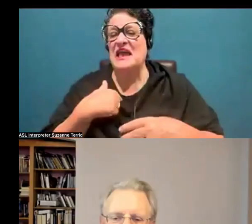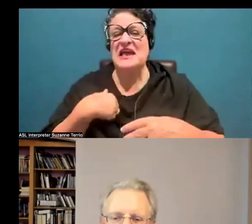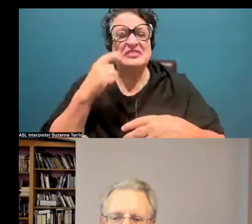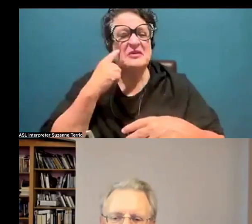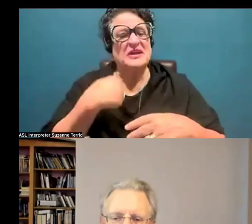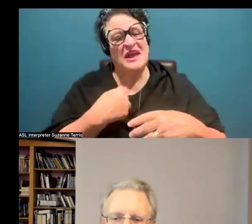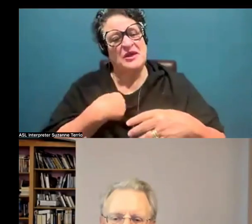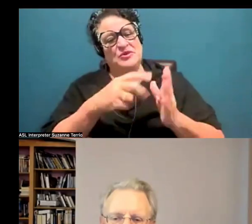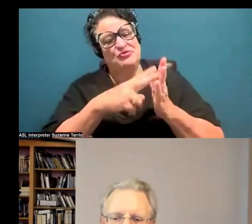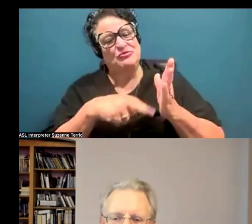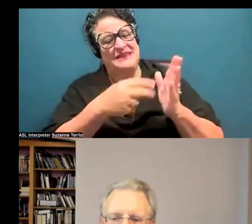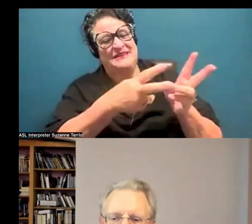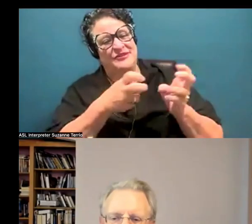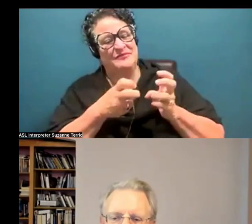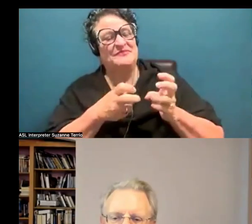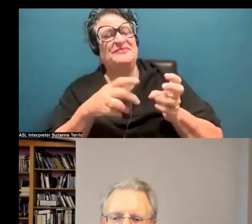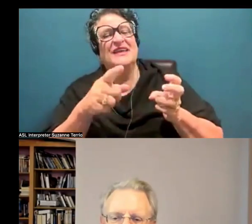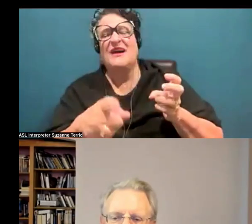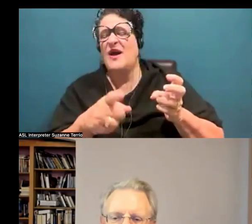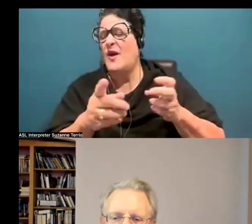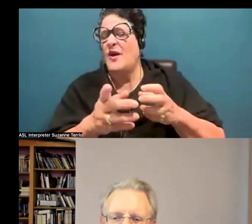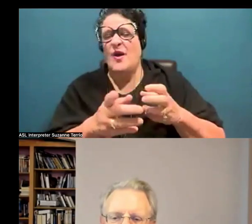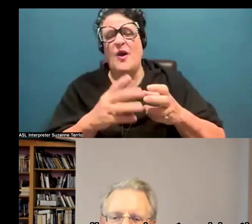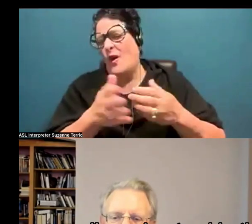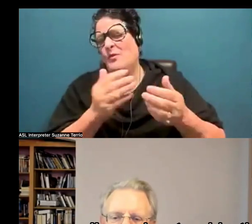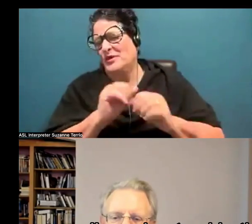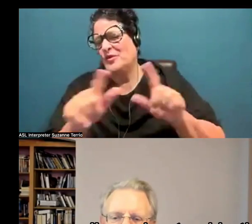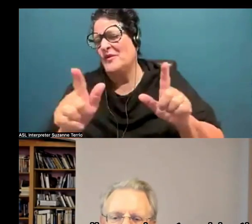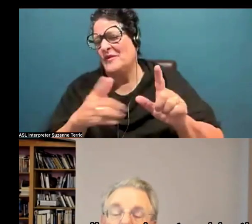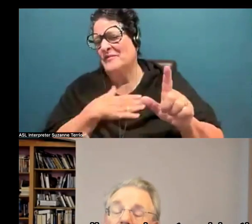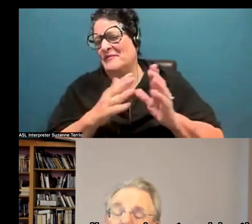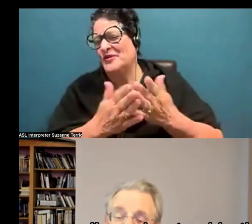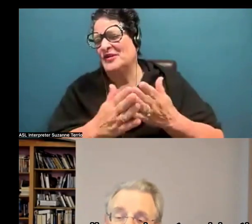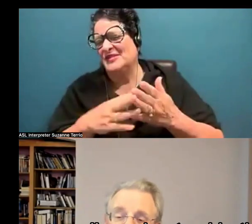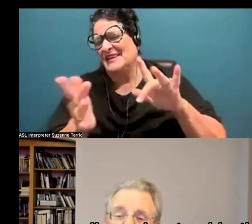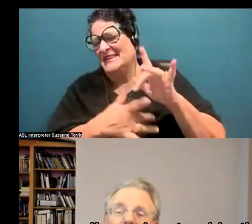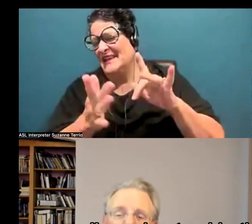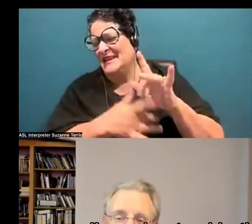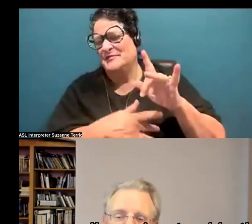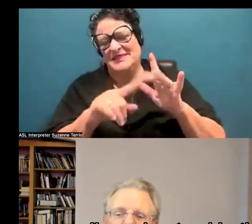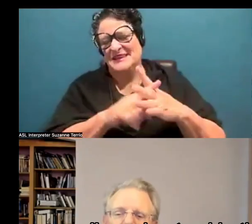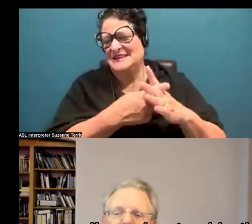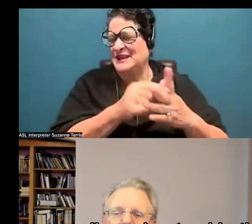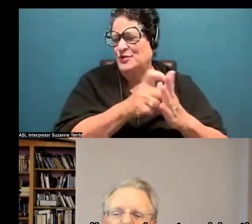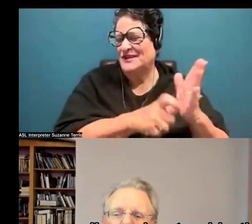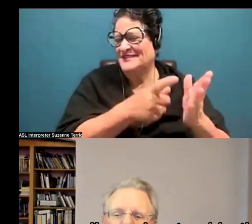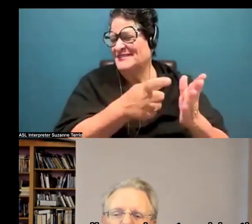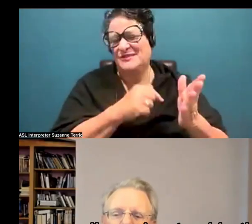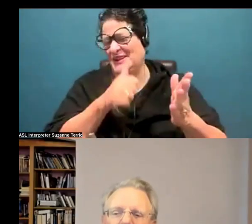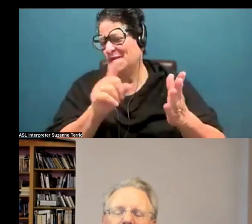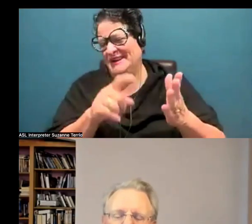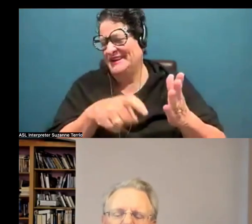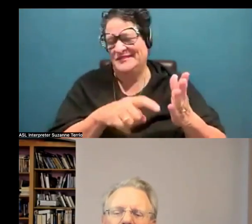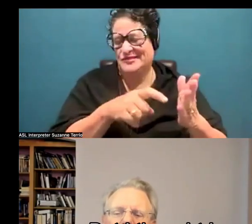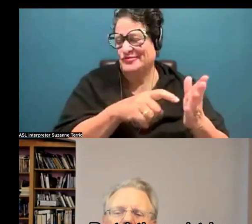read from almost all of my books today. I'm going to skip the sequel to one of them because we don't need to get into